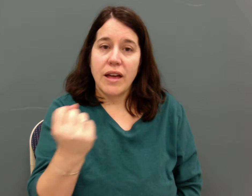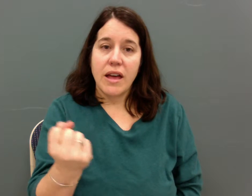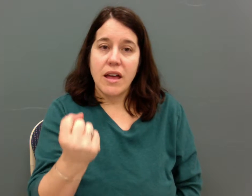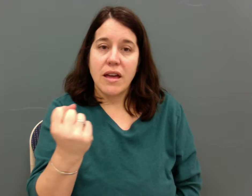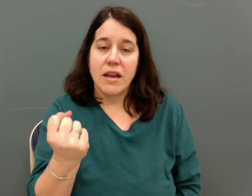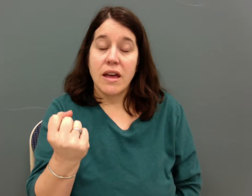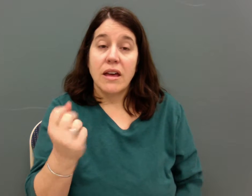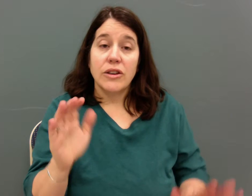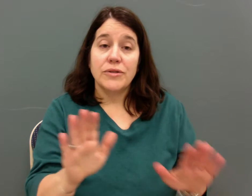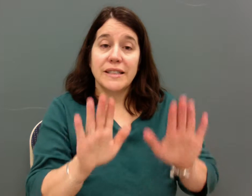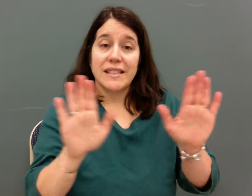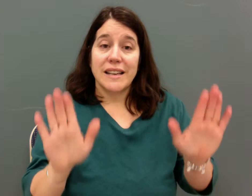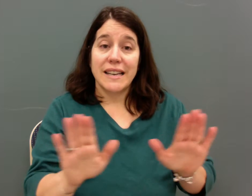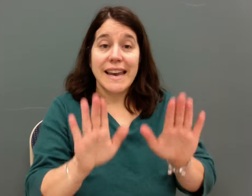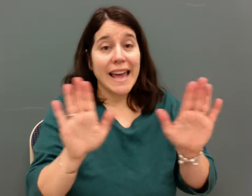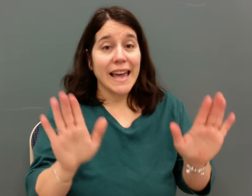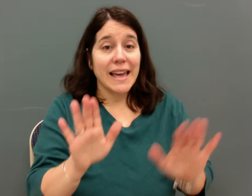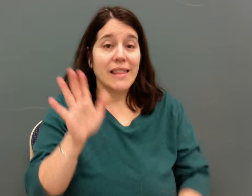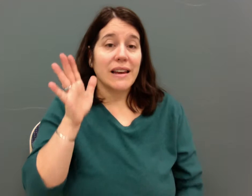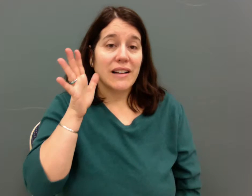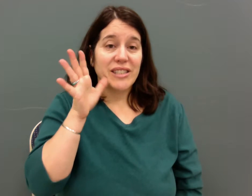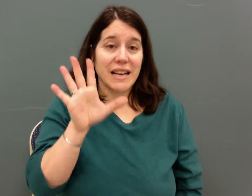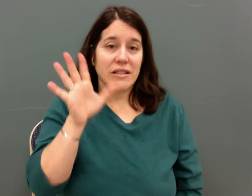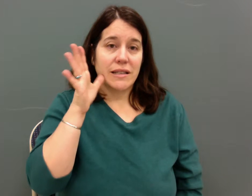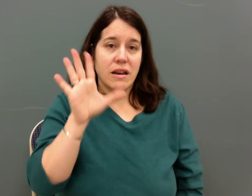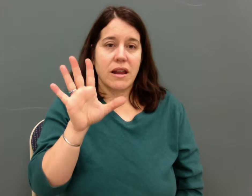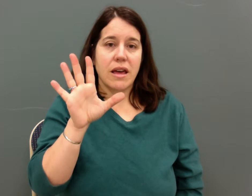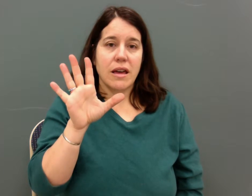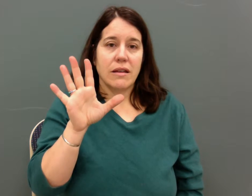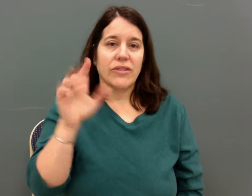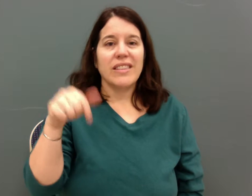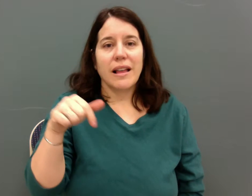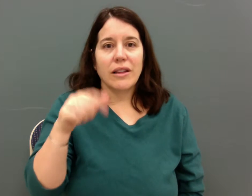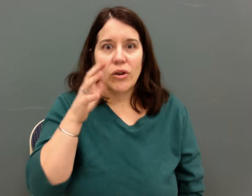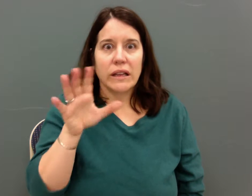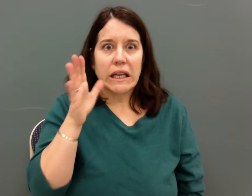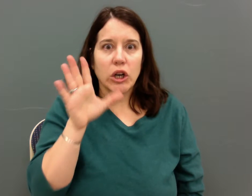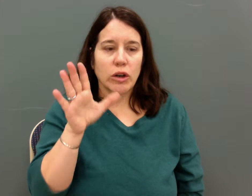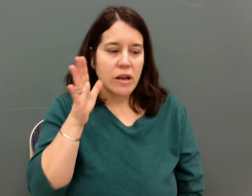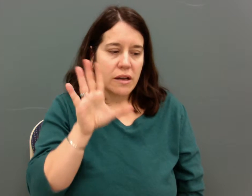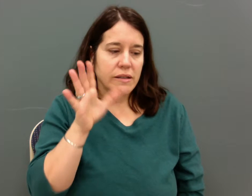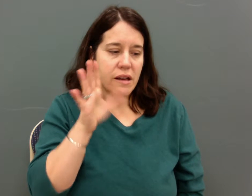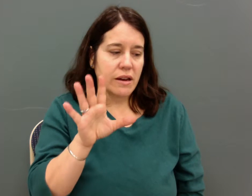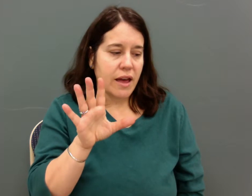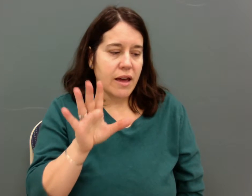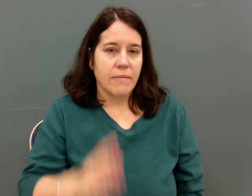Saturday. You see Sunday, and then I'll sign Sunday. You see that locally here, Sunday.